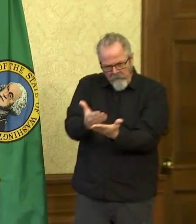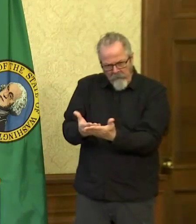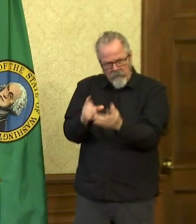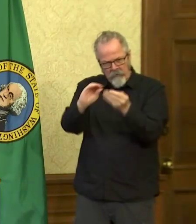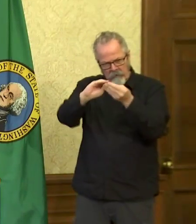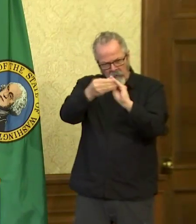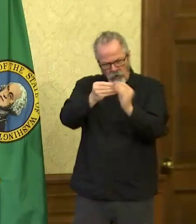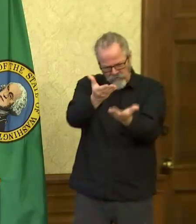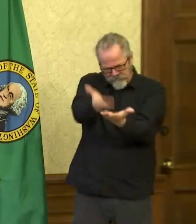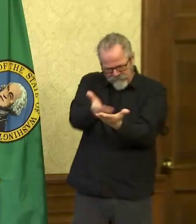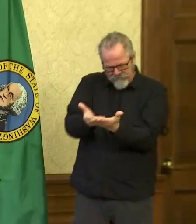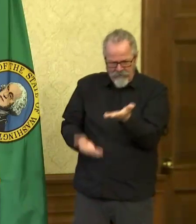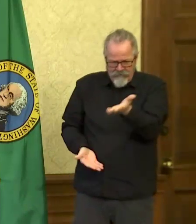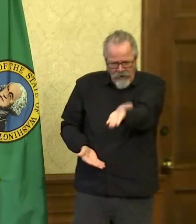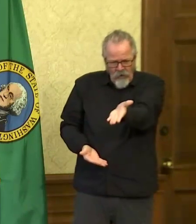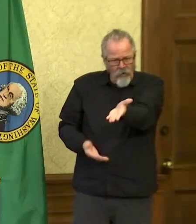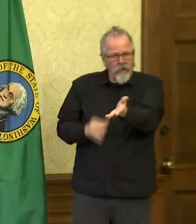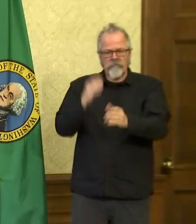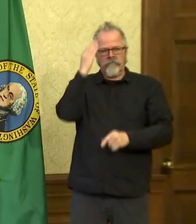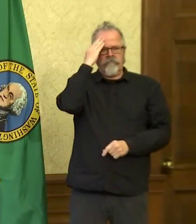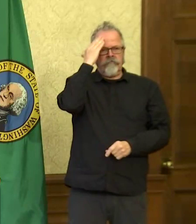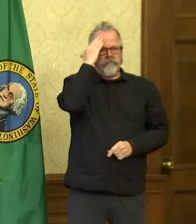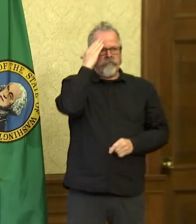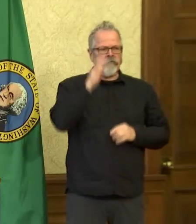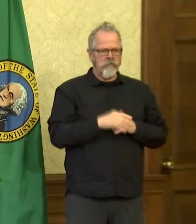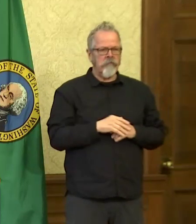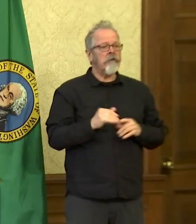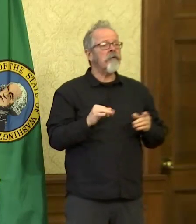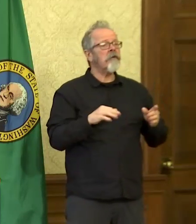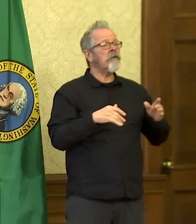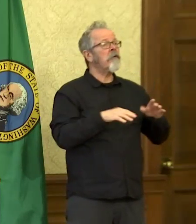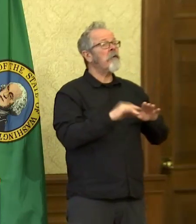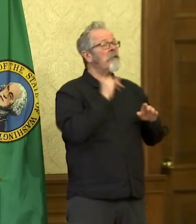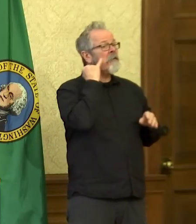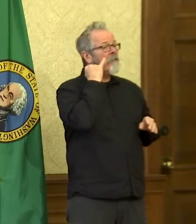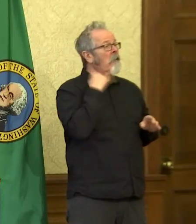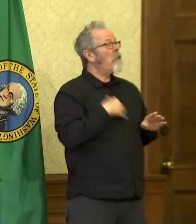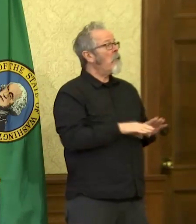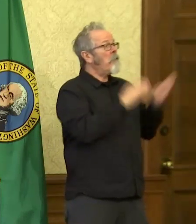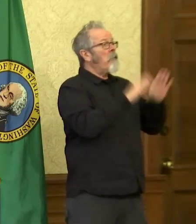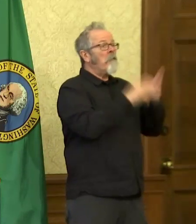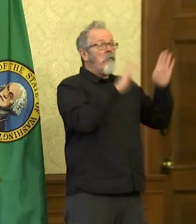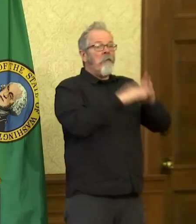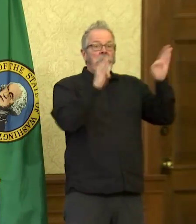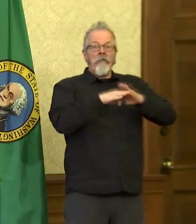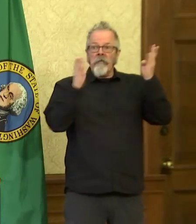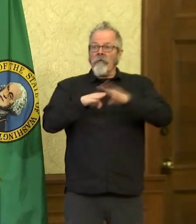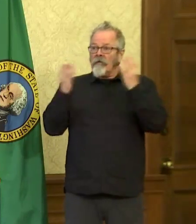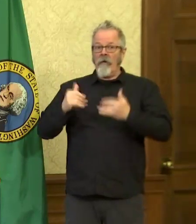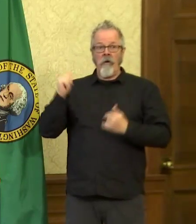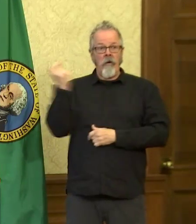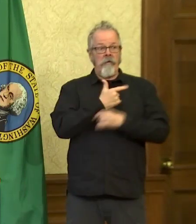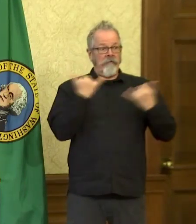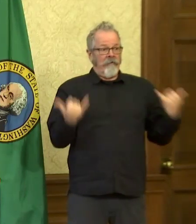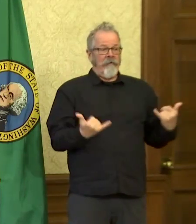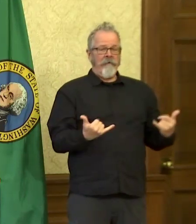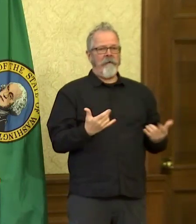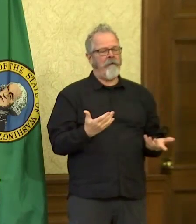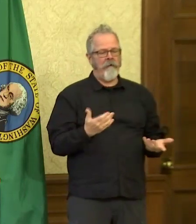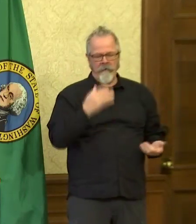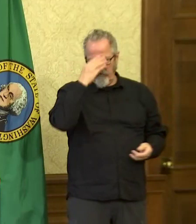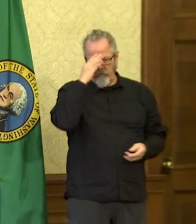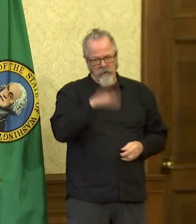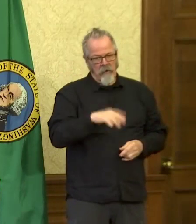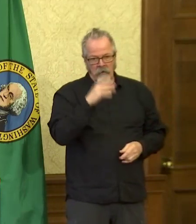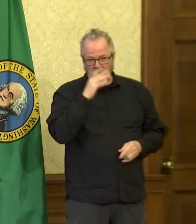we did this today, this virus would return with a vengeance. I'm pleased to be joined by 6 members of